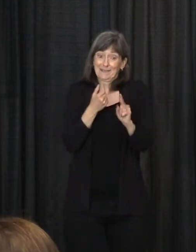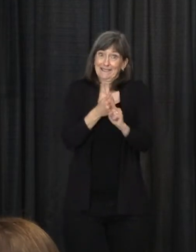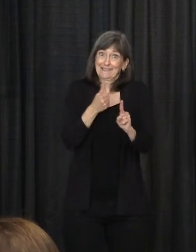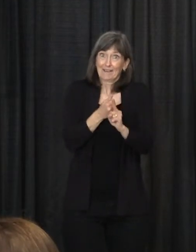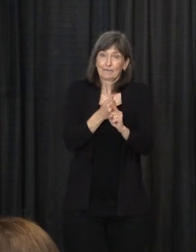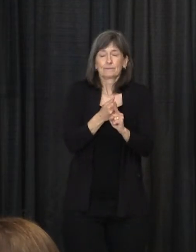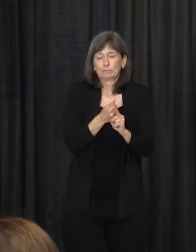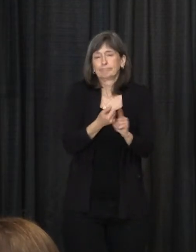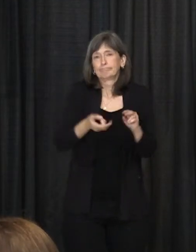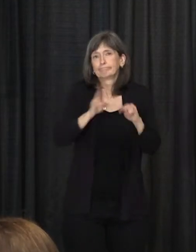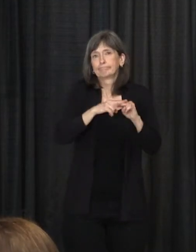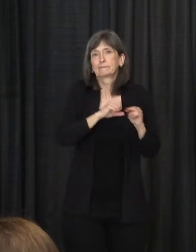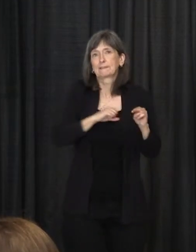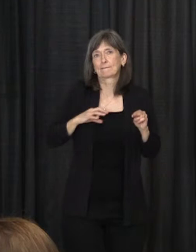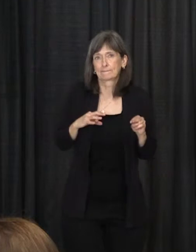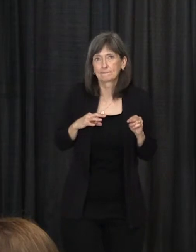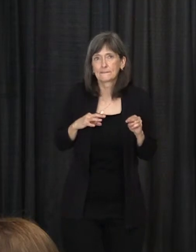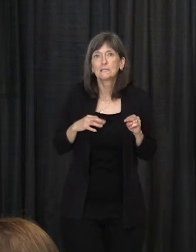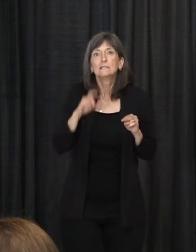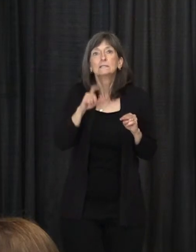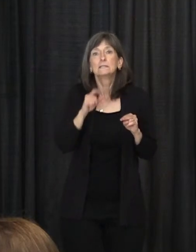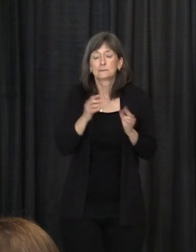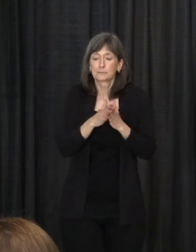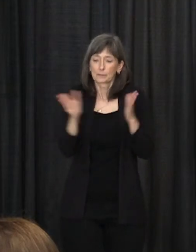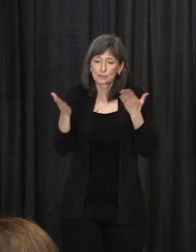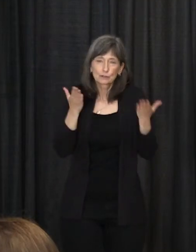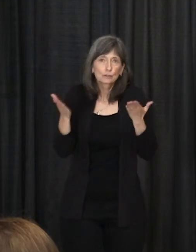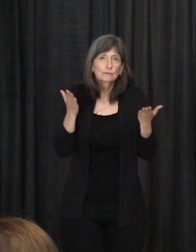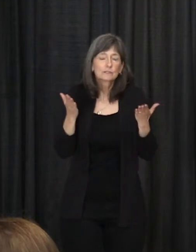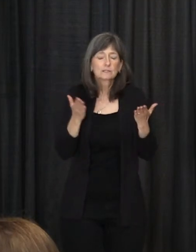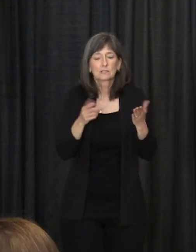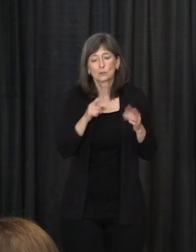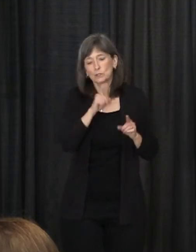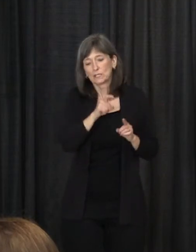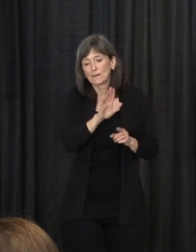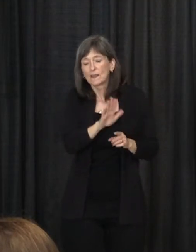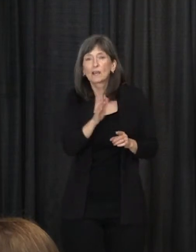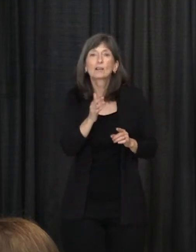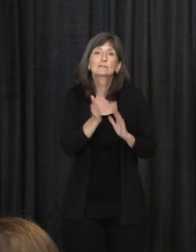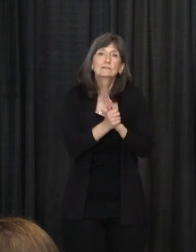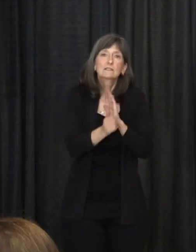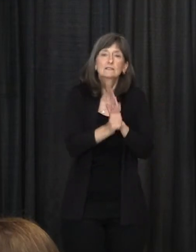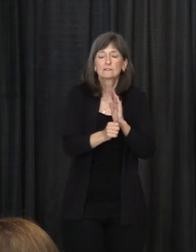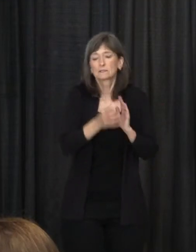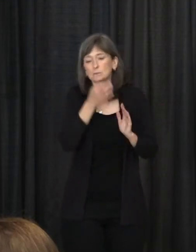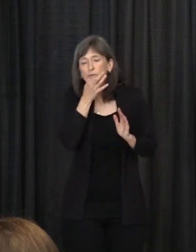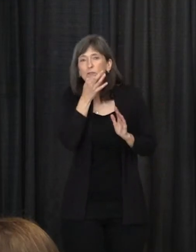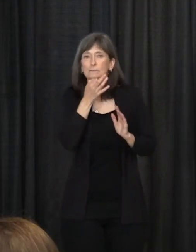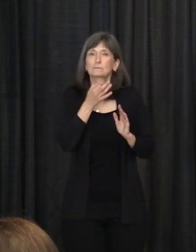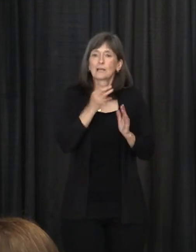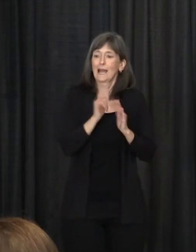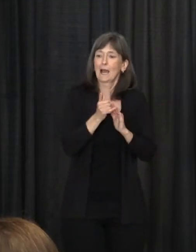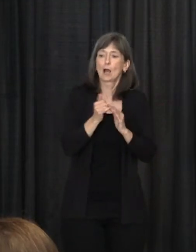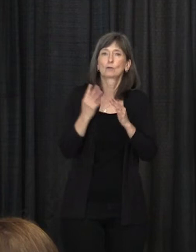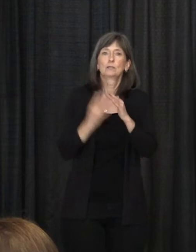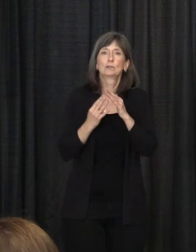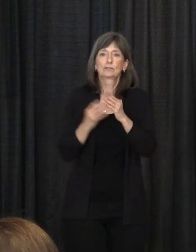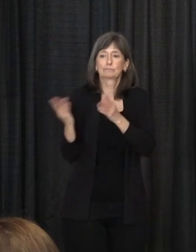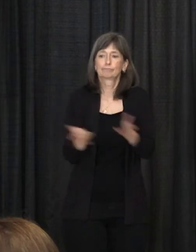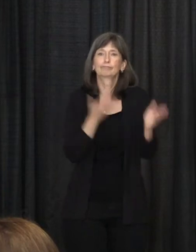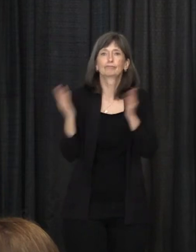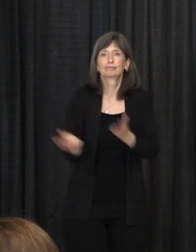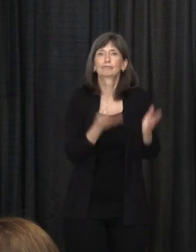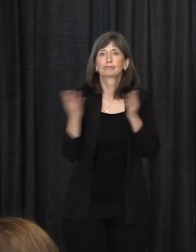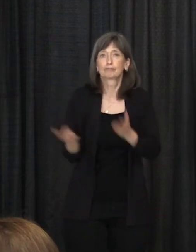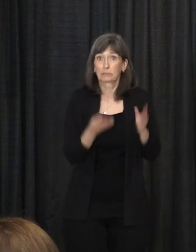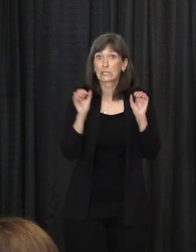we need the public servants, the public staff, the public expertise to be able to make this work. And so, while government is,